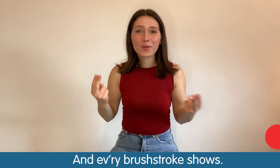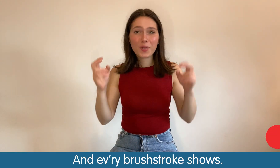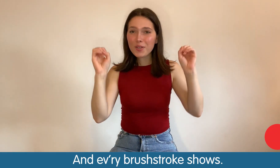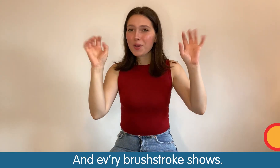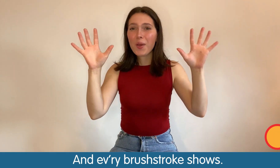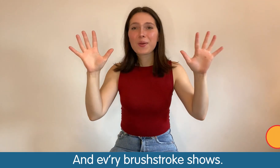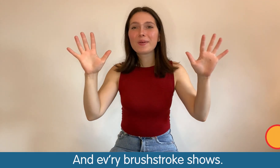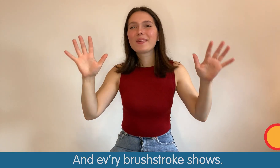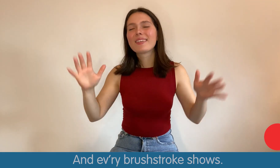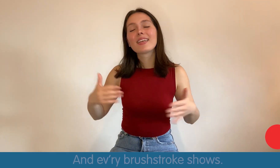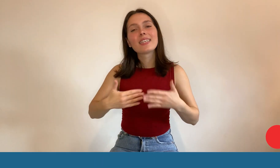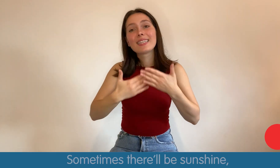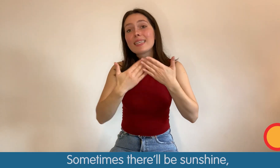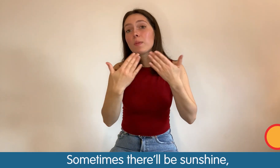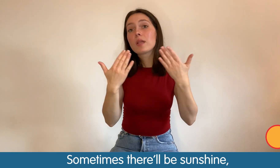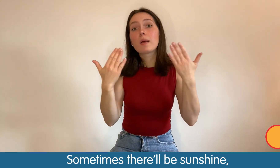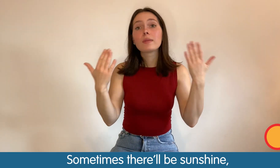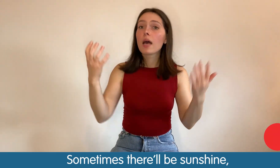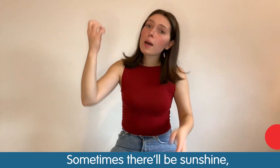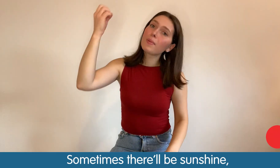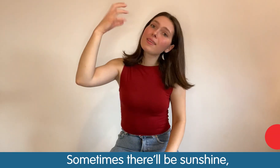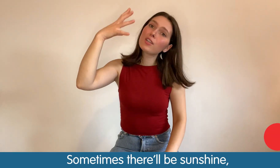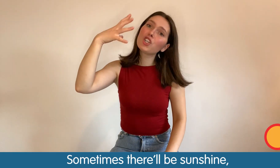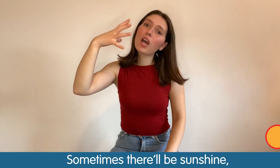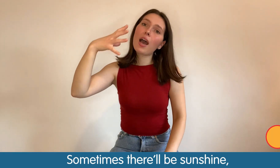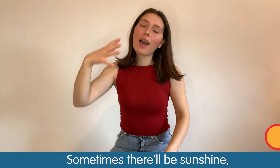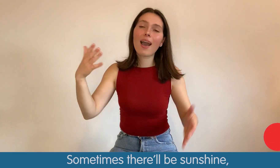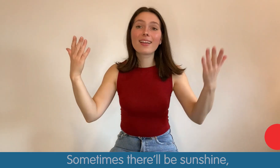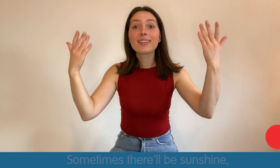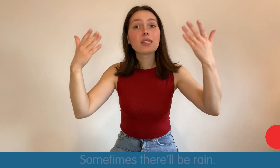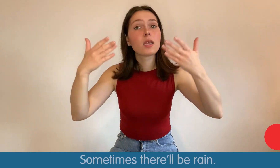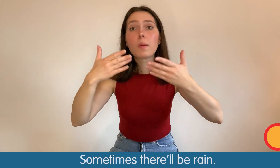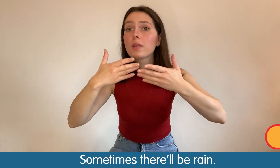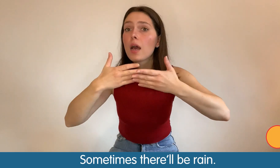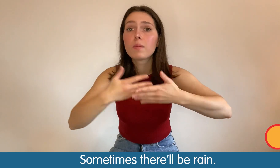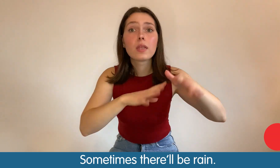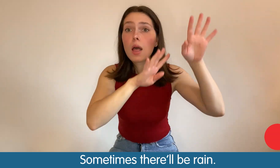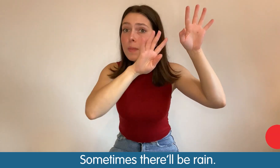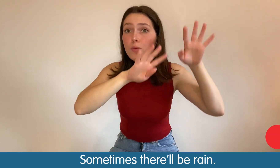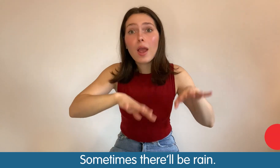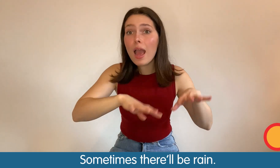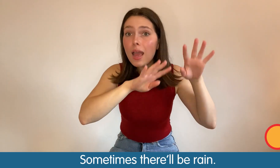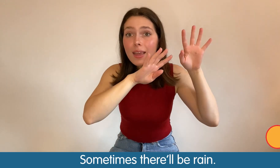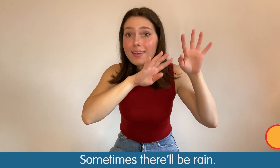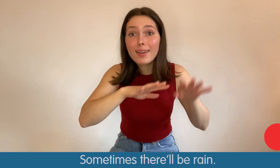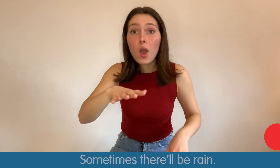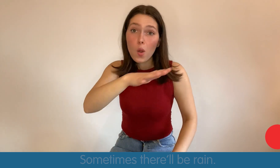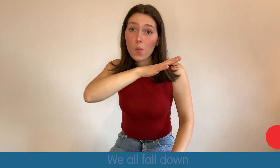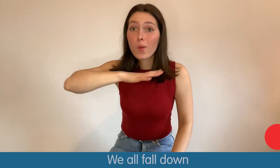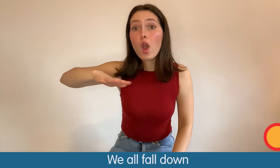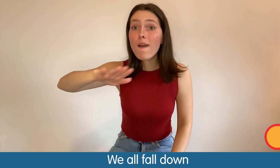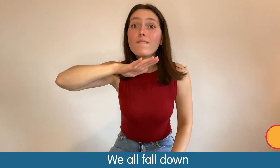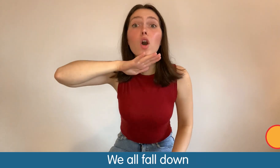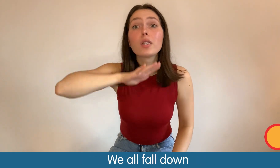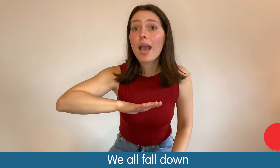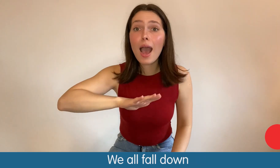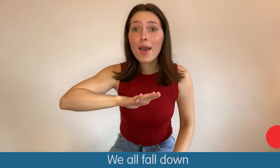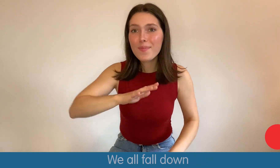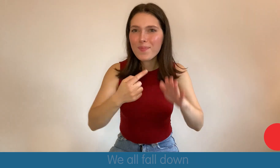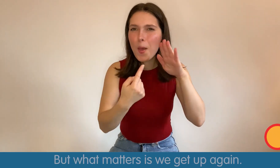brushstroke shows. Sometimes there'll be sunshine, sometimes there'll be rain. We all fall down, but